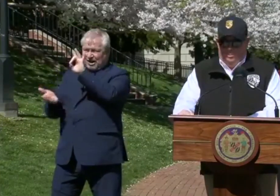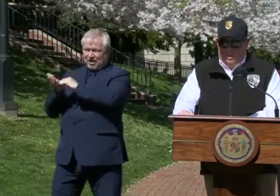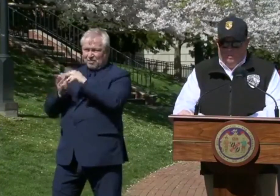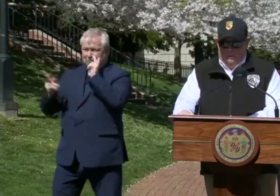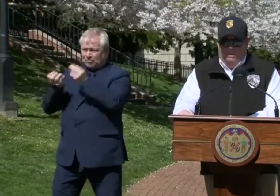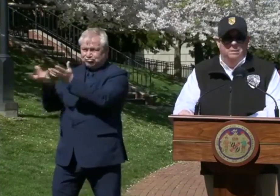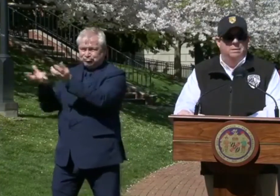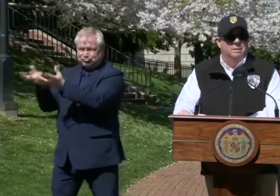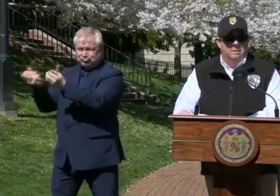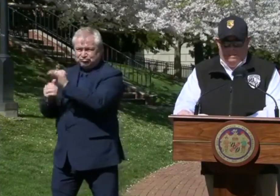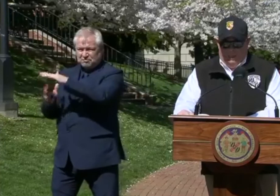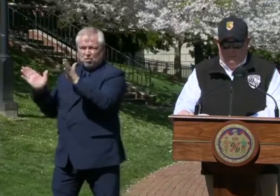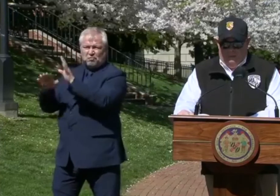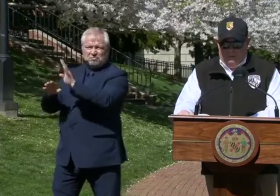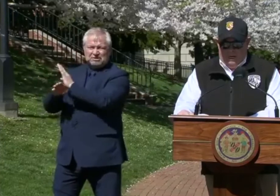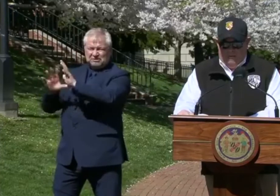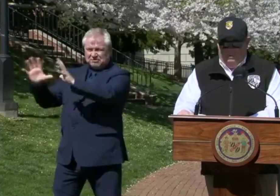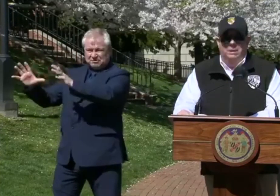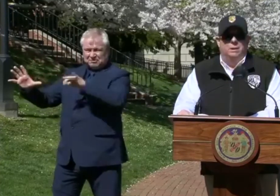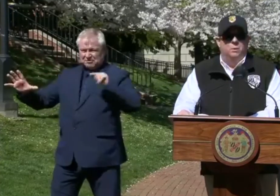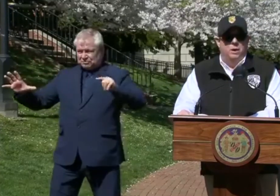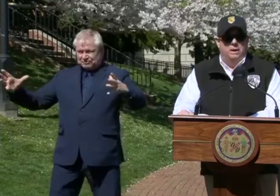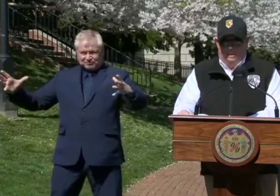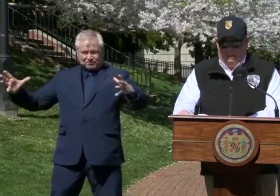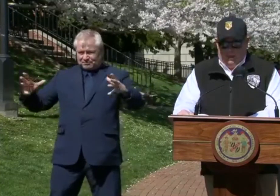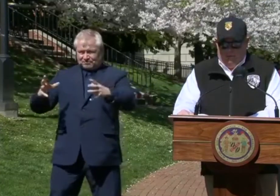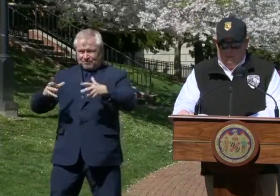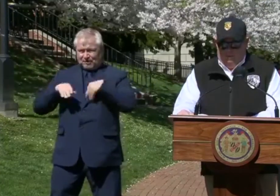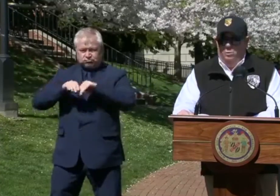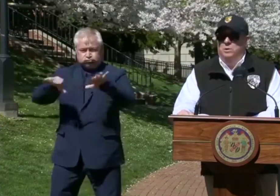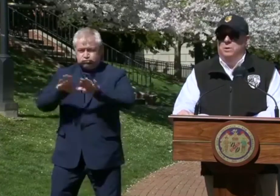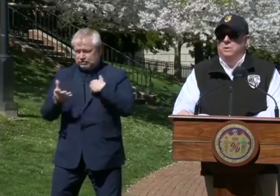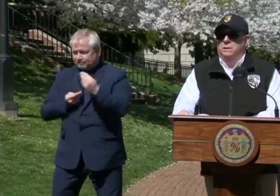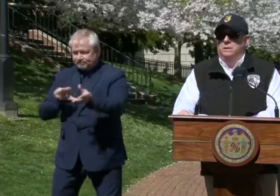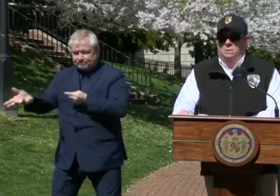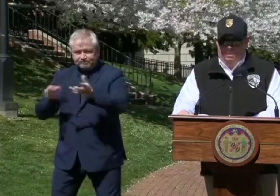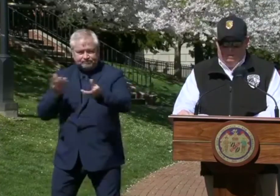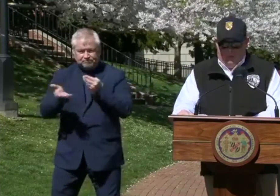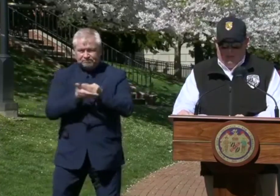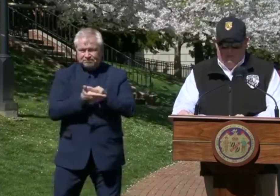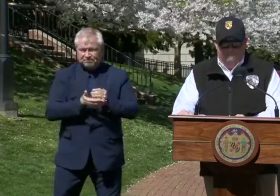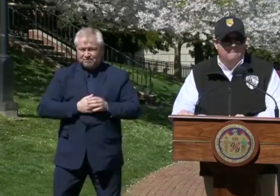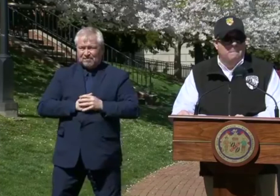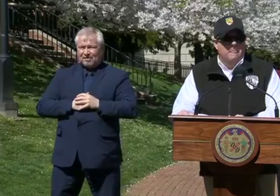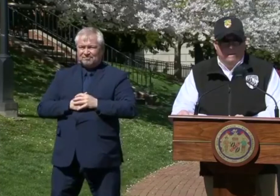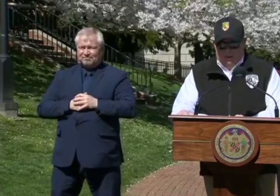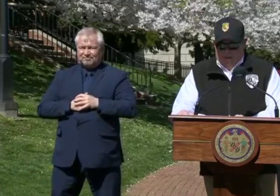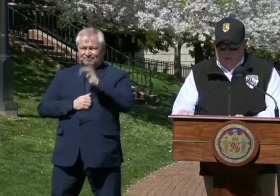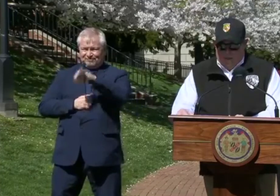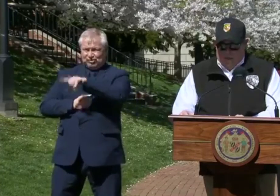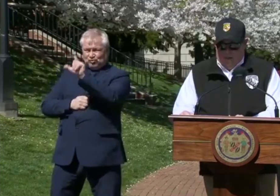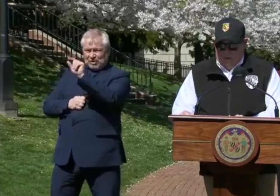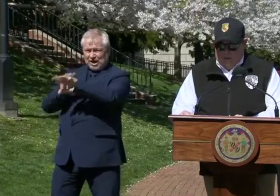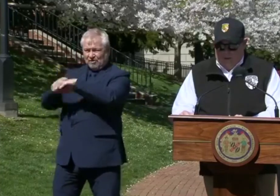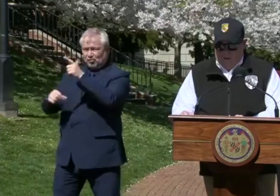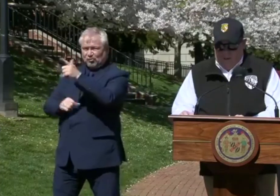for small businesses keep their jobs in 20 out of 24 jurisdictions across Maryland. A week